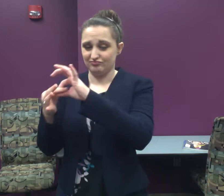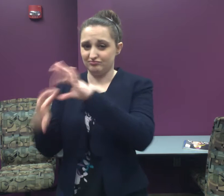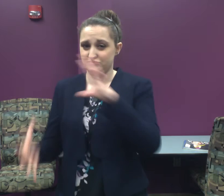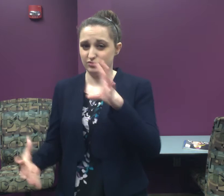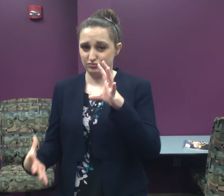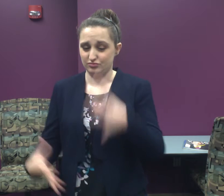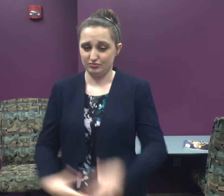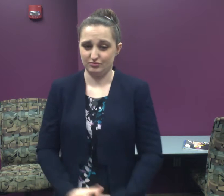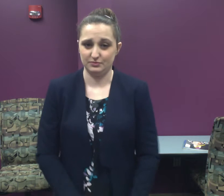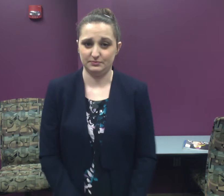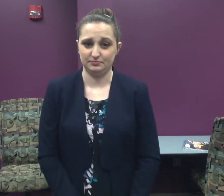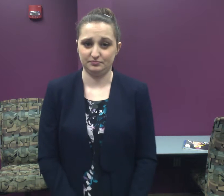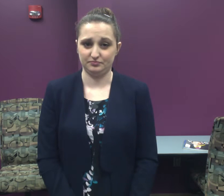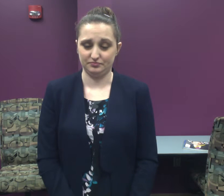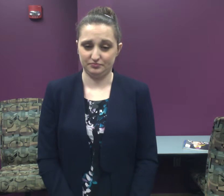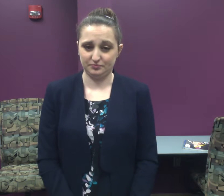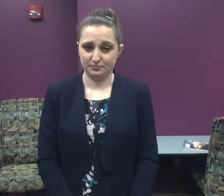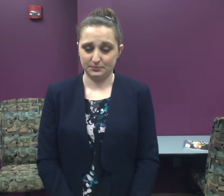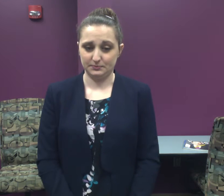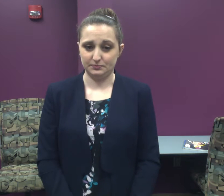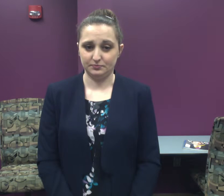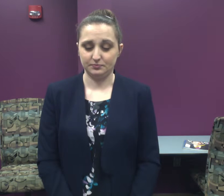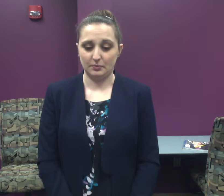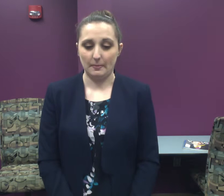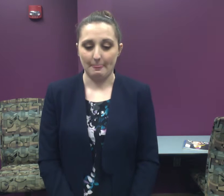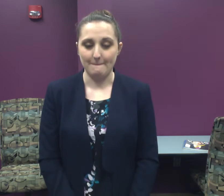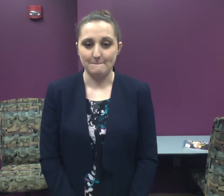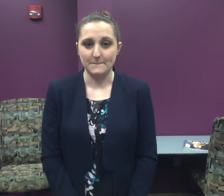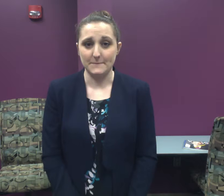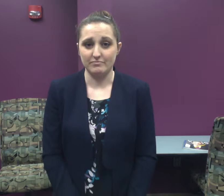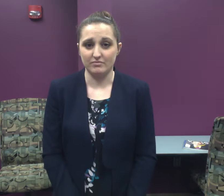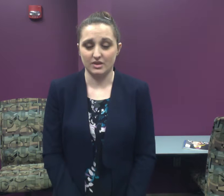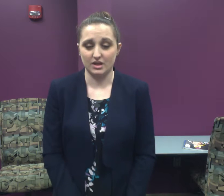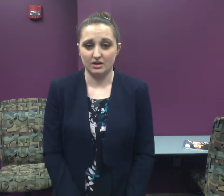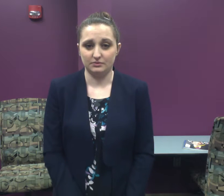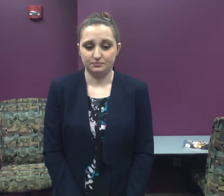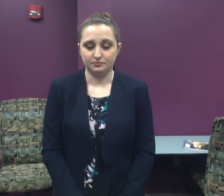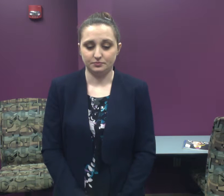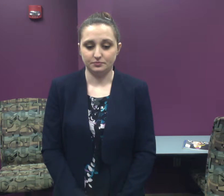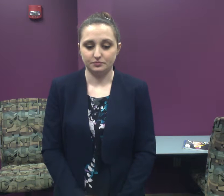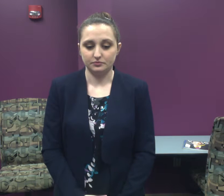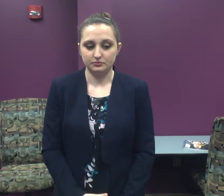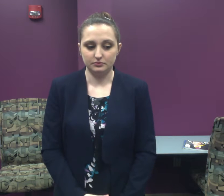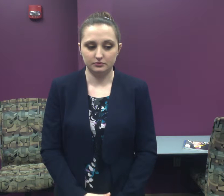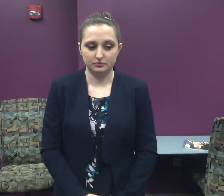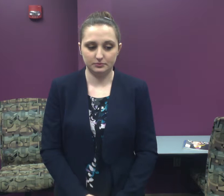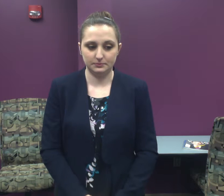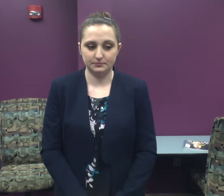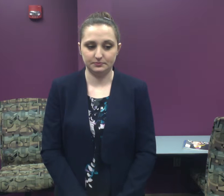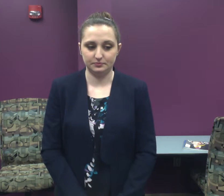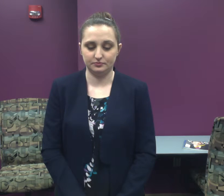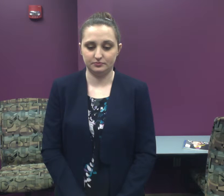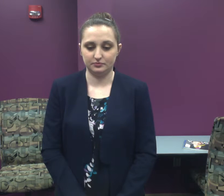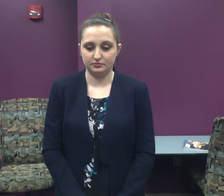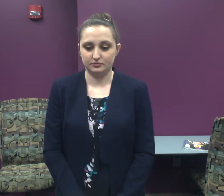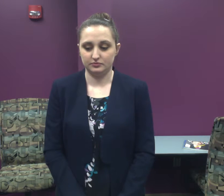on now. Major problem in the Soviet Union, and I showed that to you, Katie, when I read the worst thing about communism is you have to